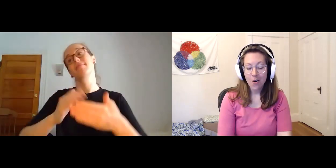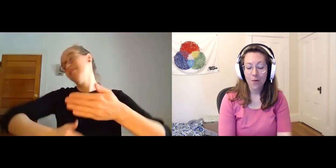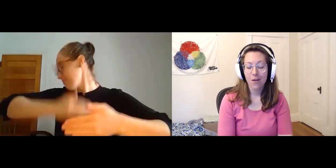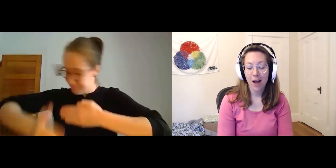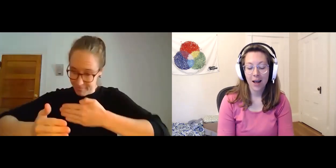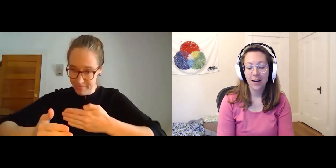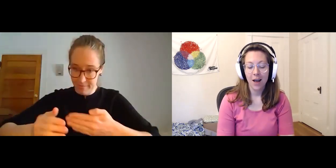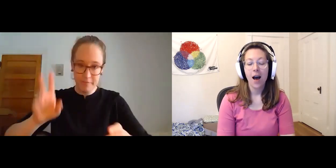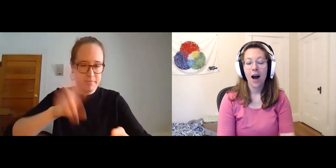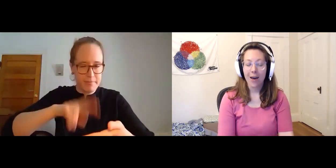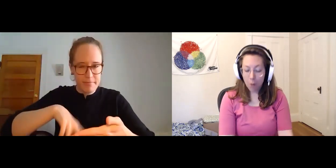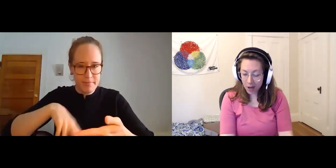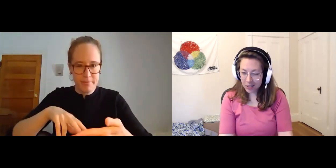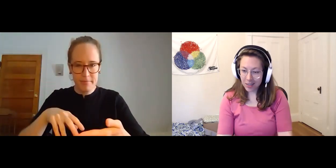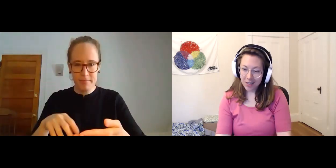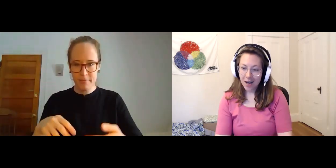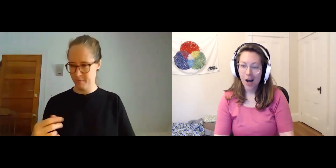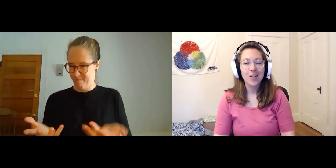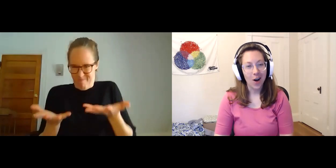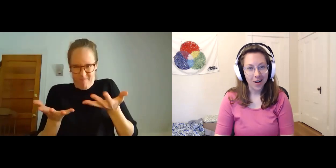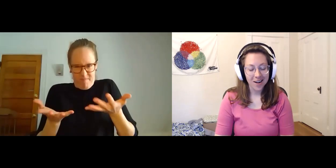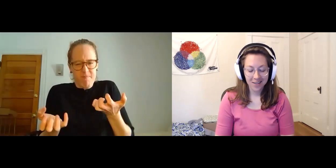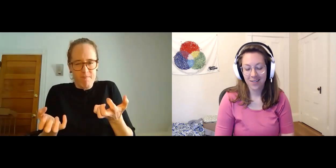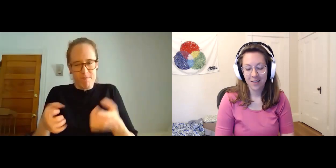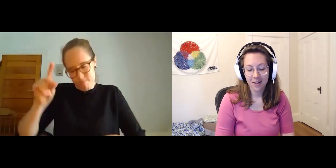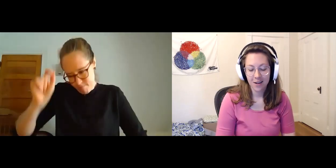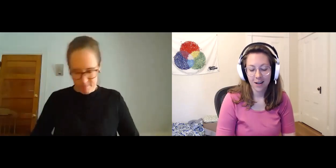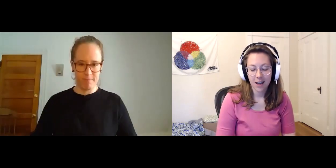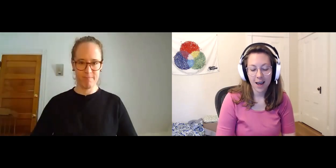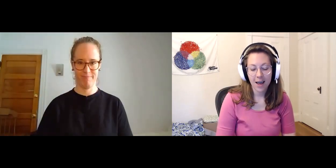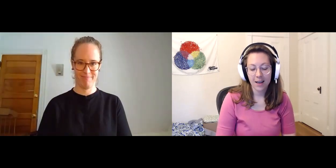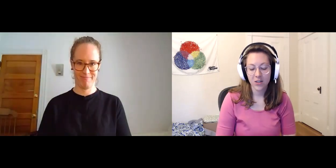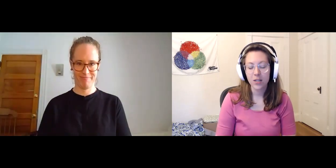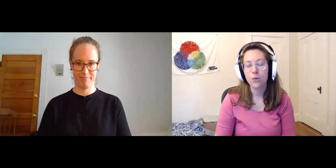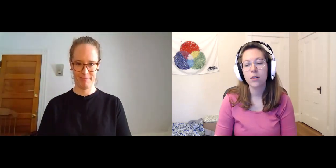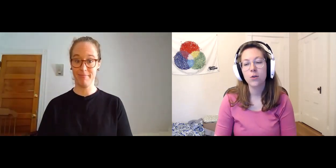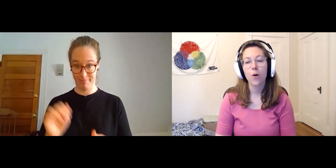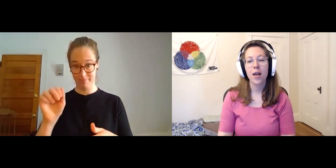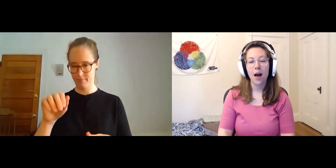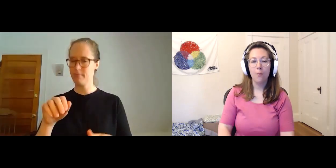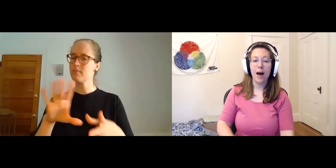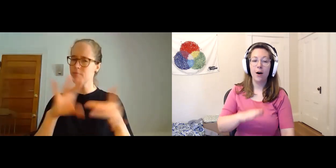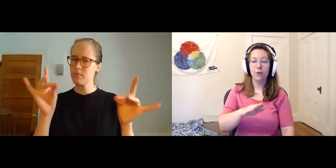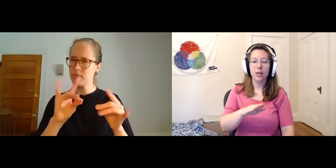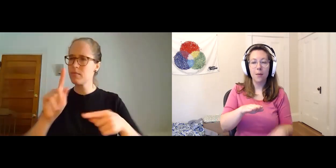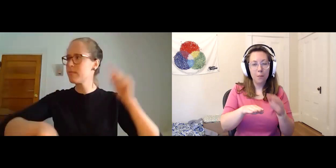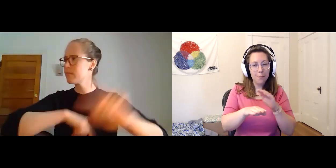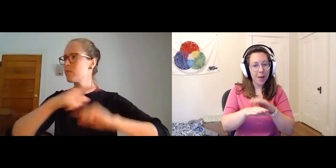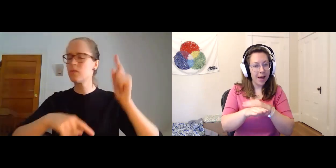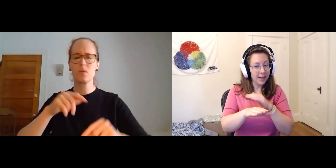week, we read I Want a Dog. And so this was a story